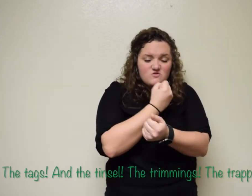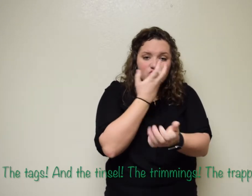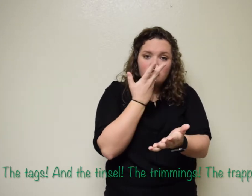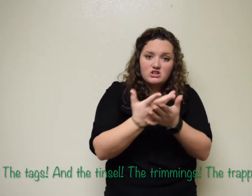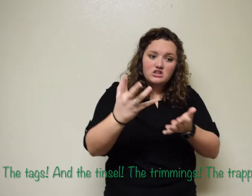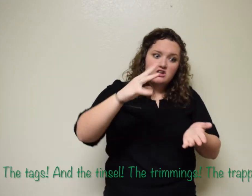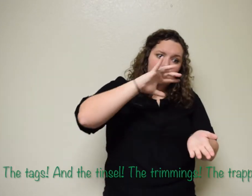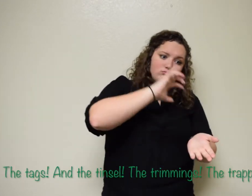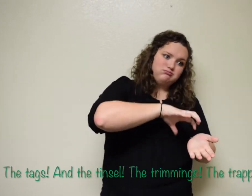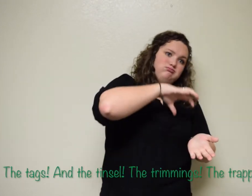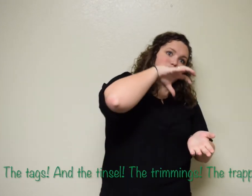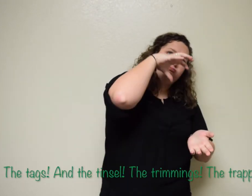trappings